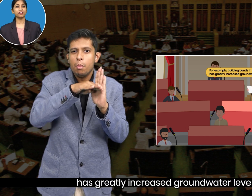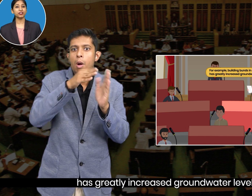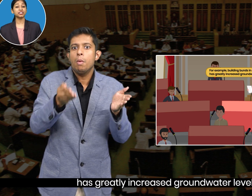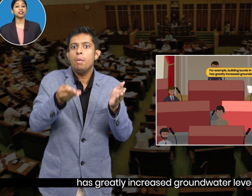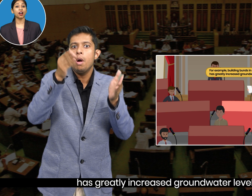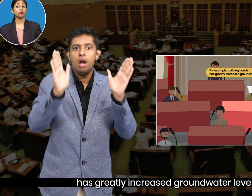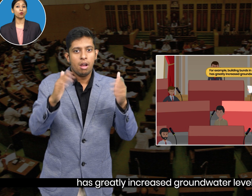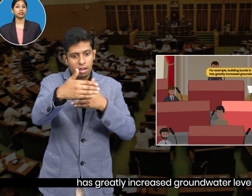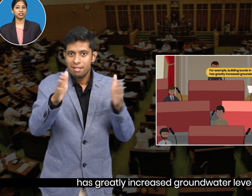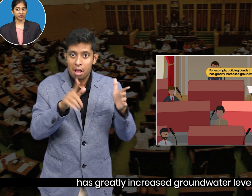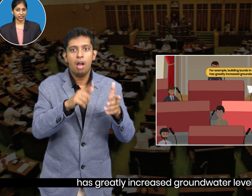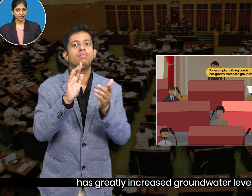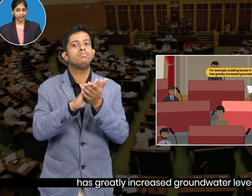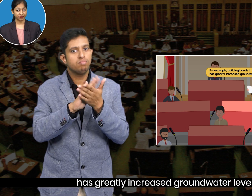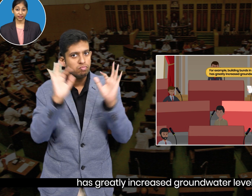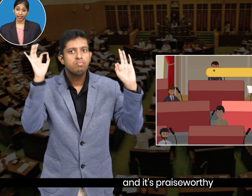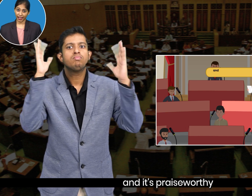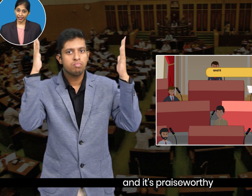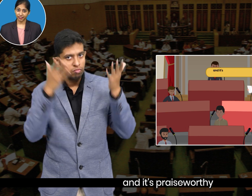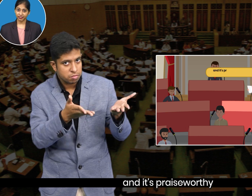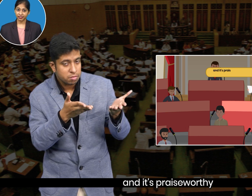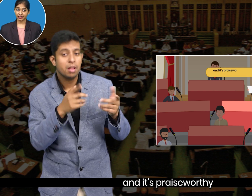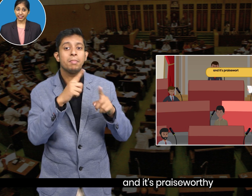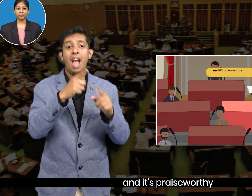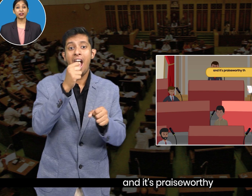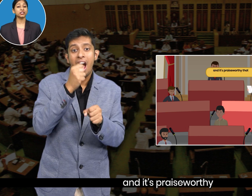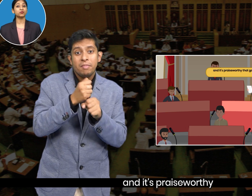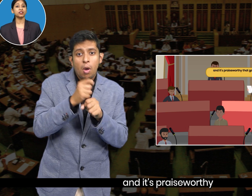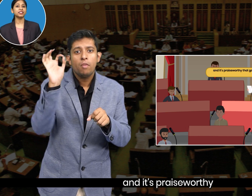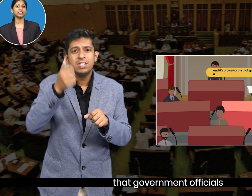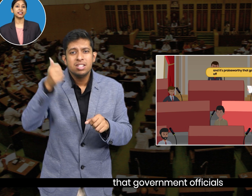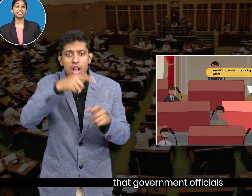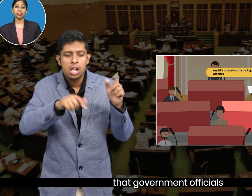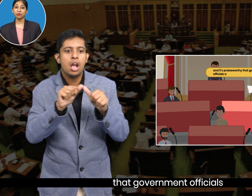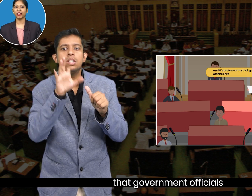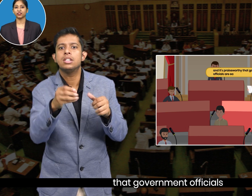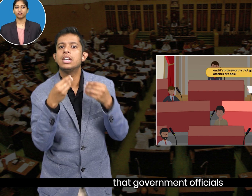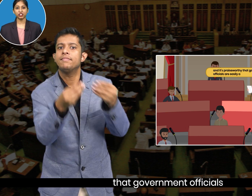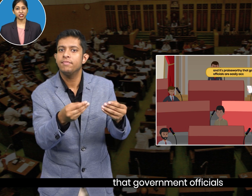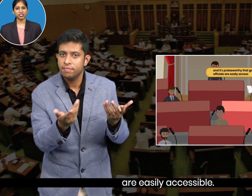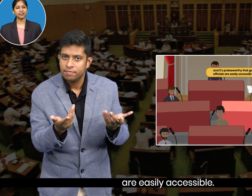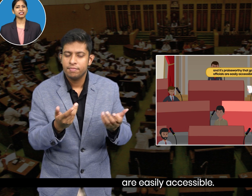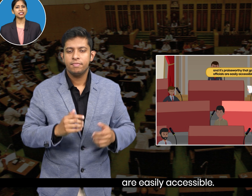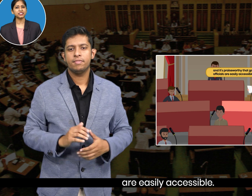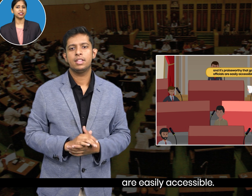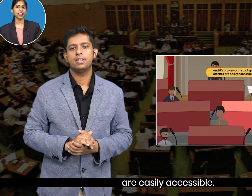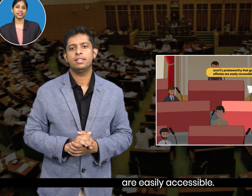greatly increased groundwater levels, and it's praiseworthy that government